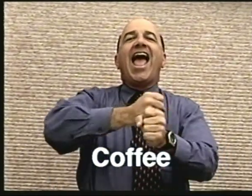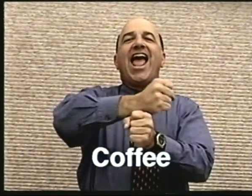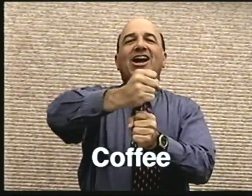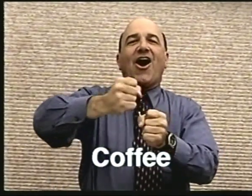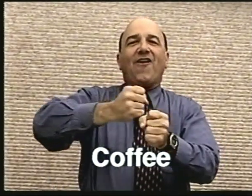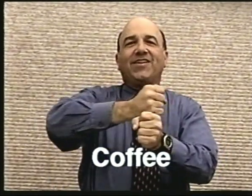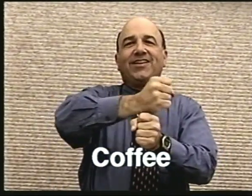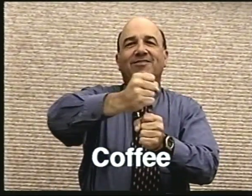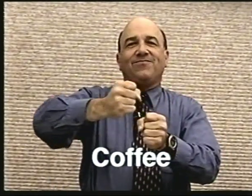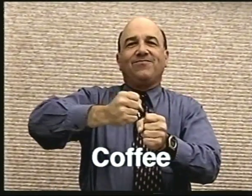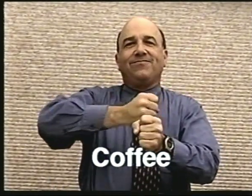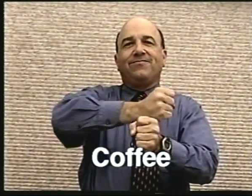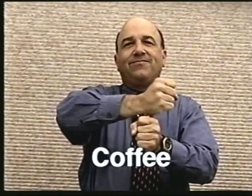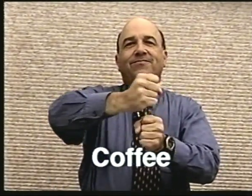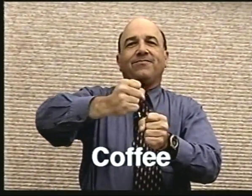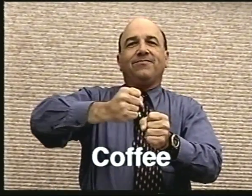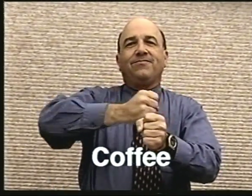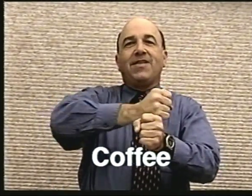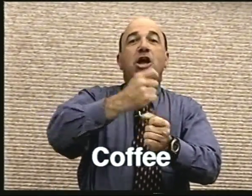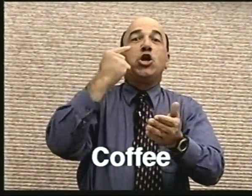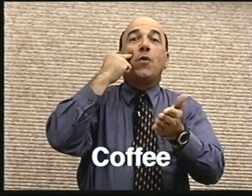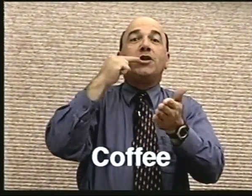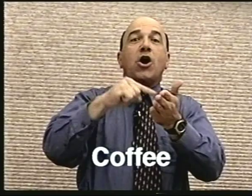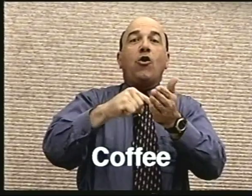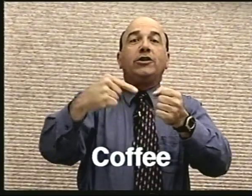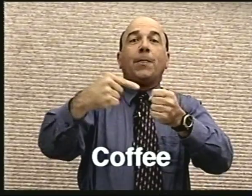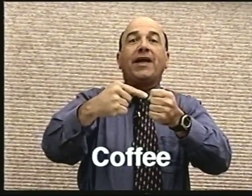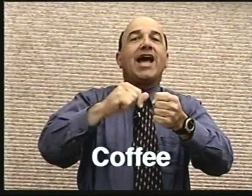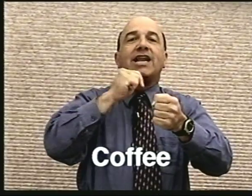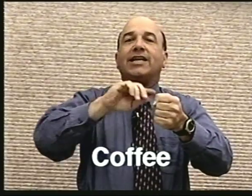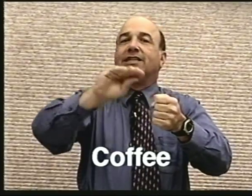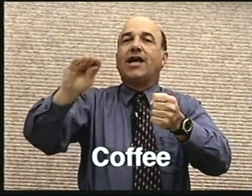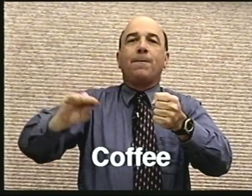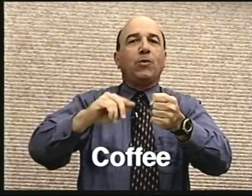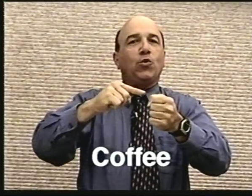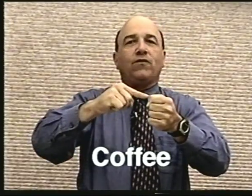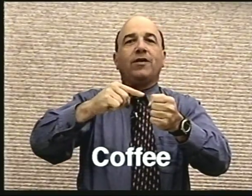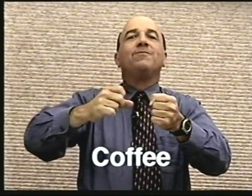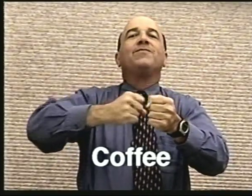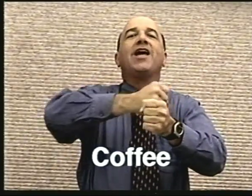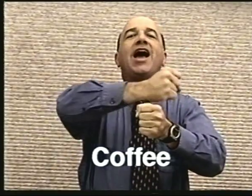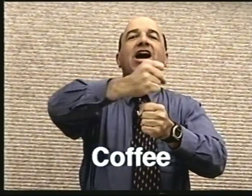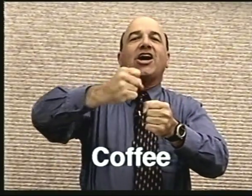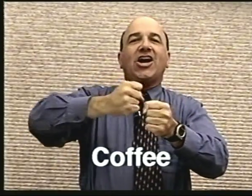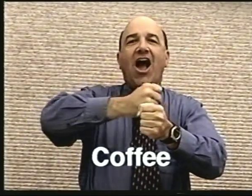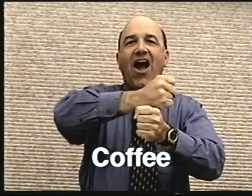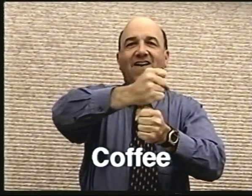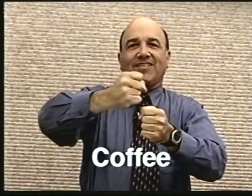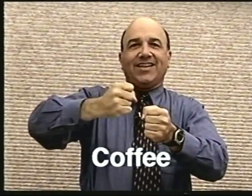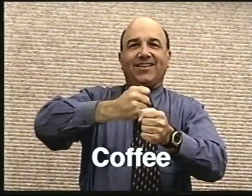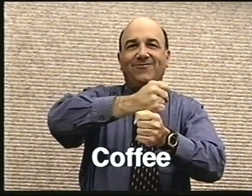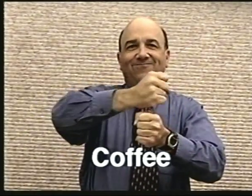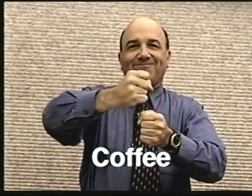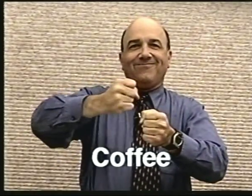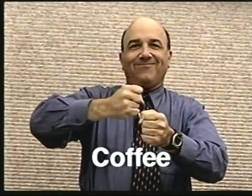And coffee. You will notice the hand does not move. Coffee.